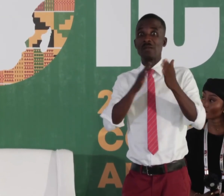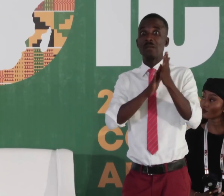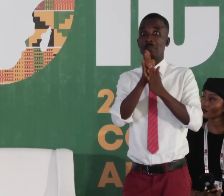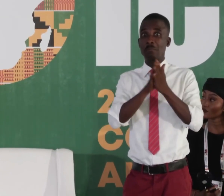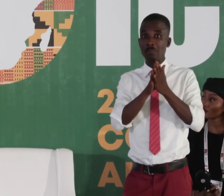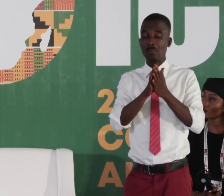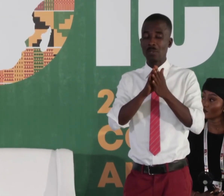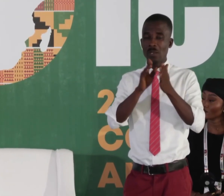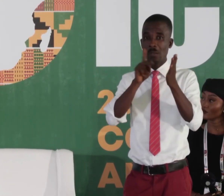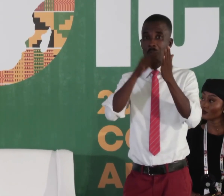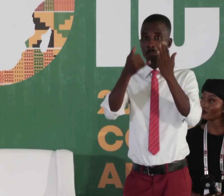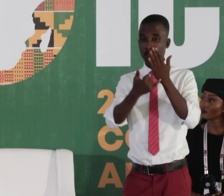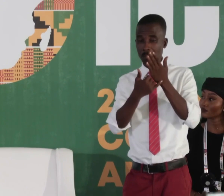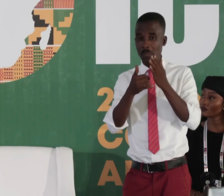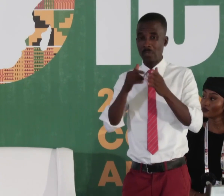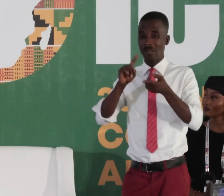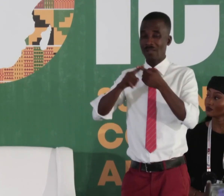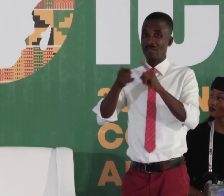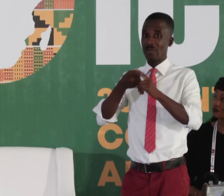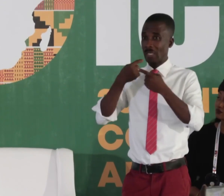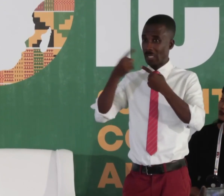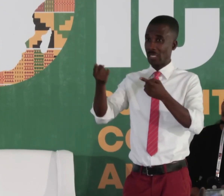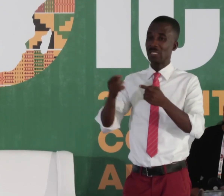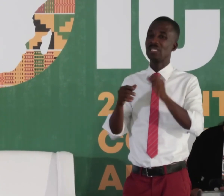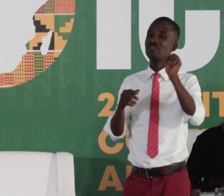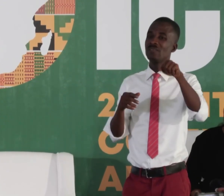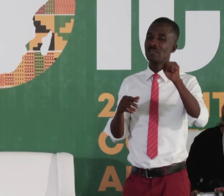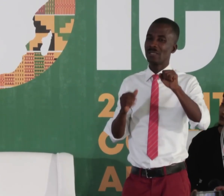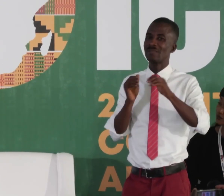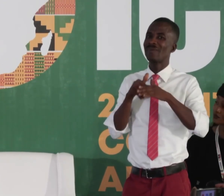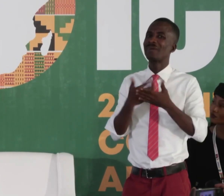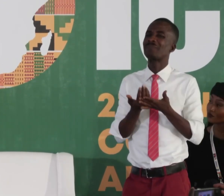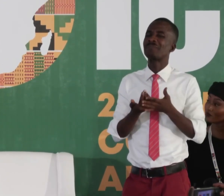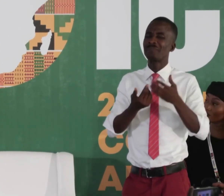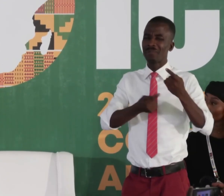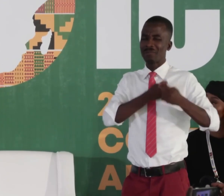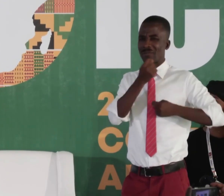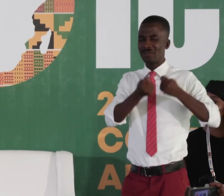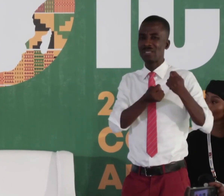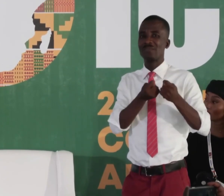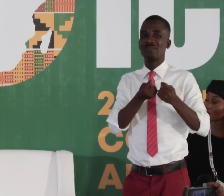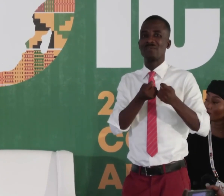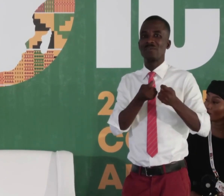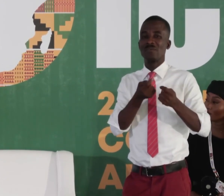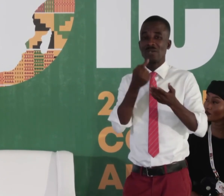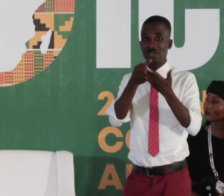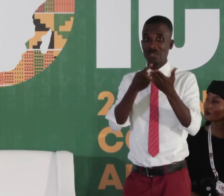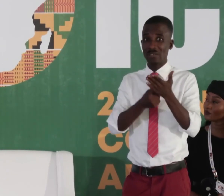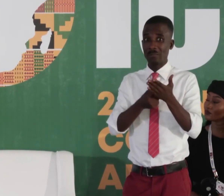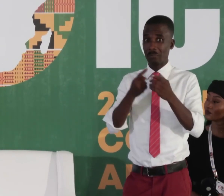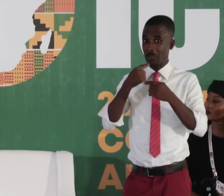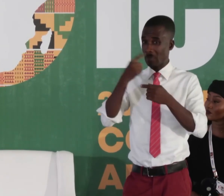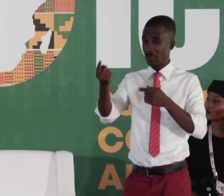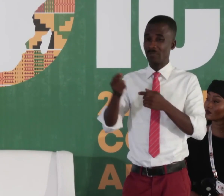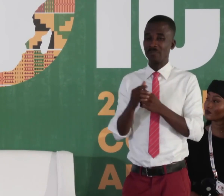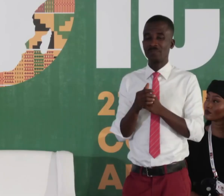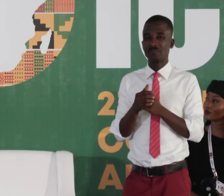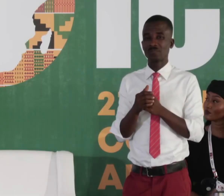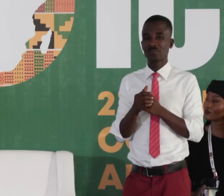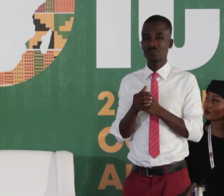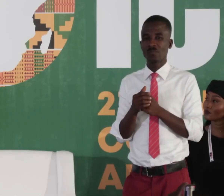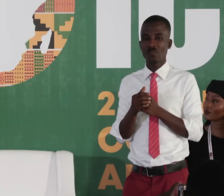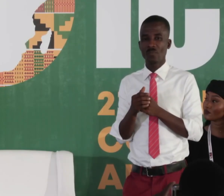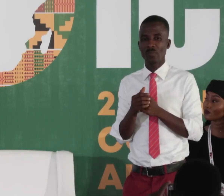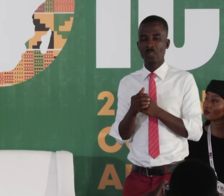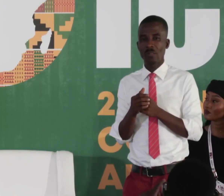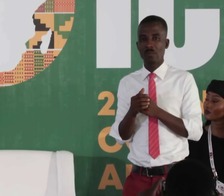PrEP options to their partners. If yes, what type of option do they think is preferred between the oral and the